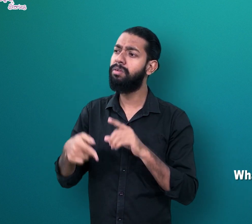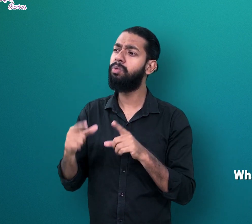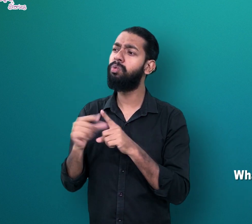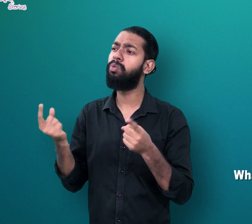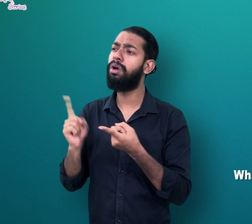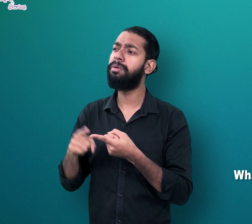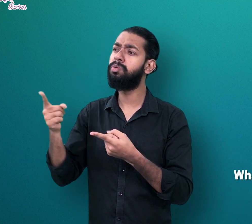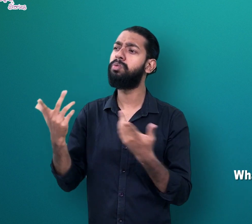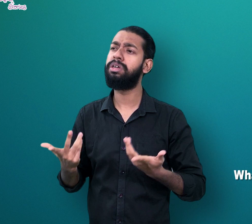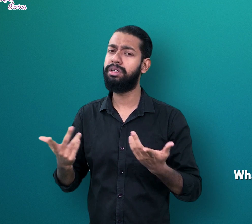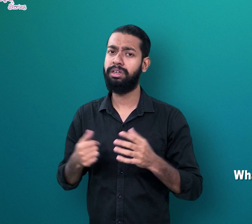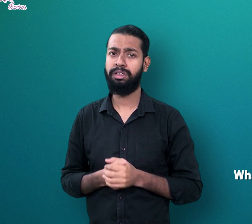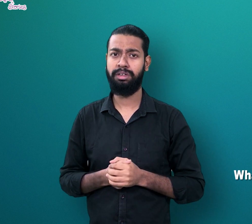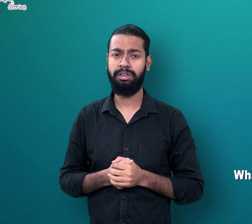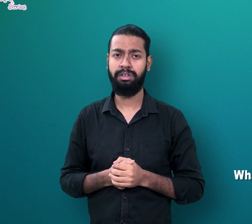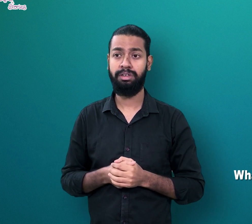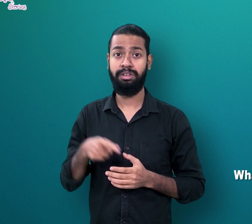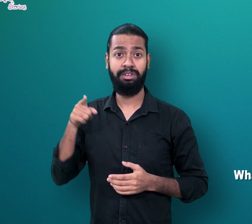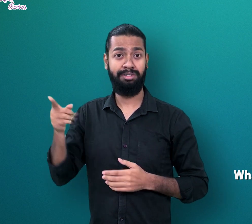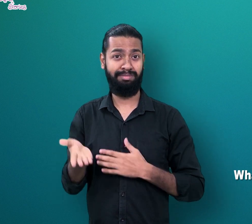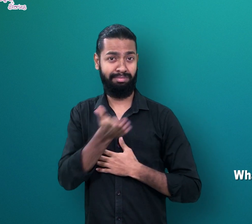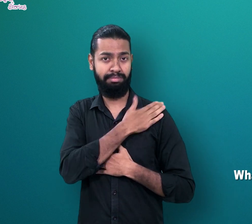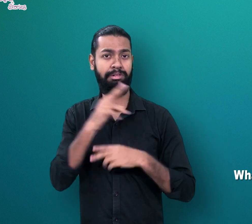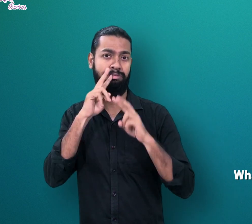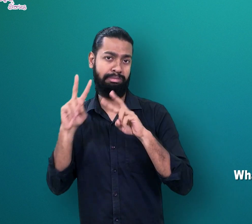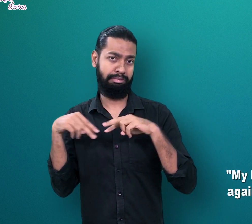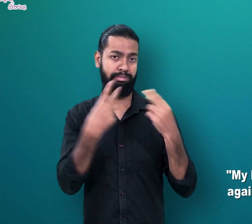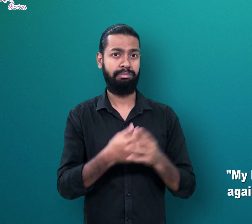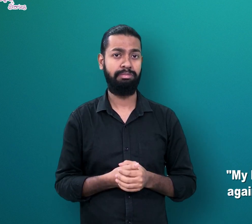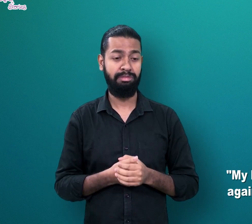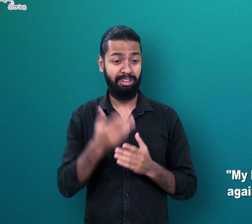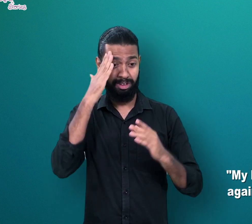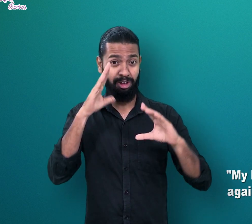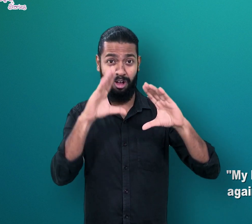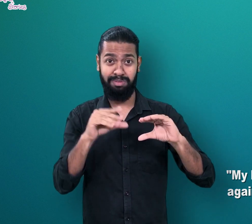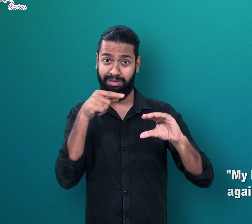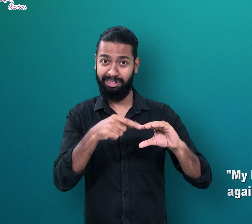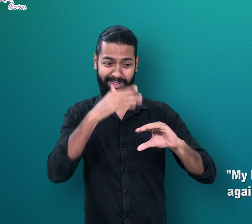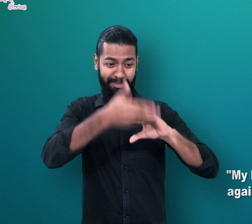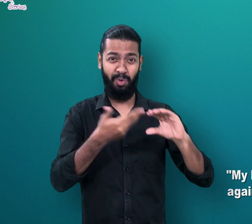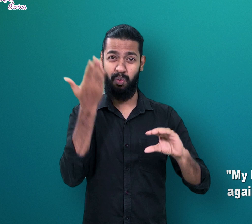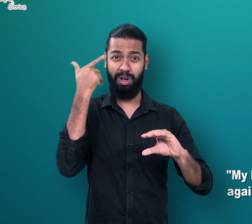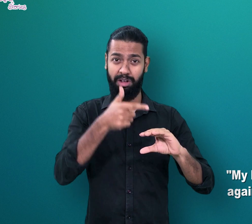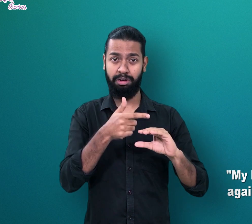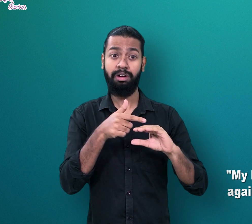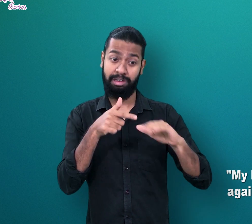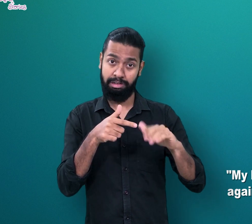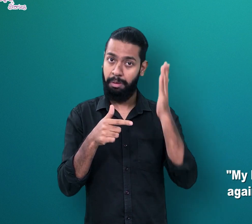"What did you do with your old pillow cover?" asked the Buddha. "My head had rubbed a million times against the old pillow cover and had made